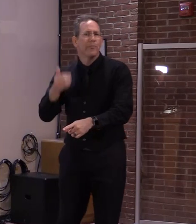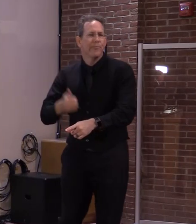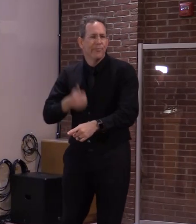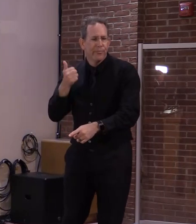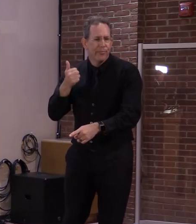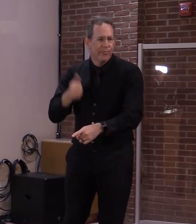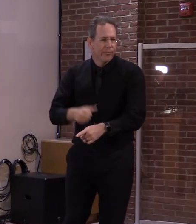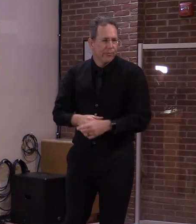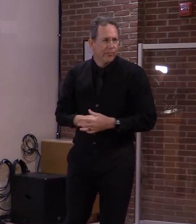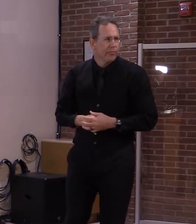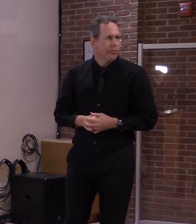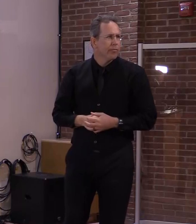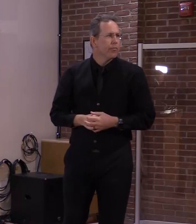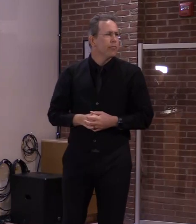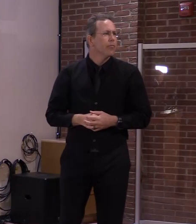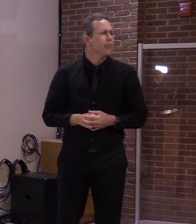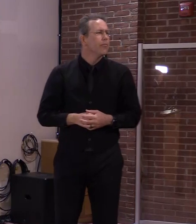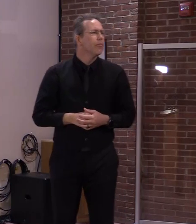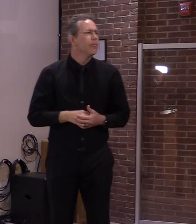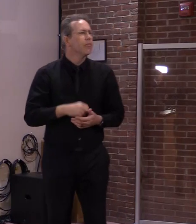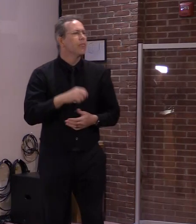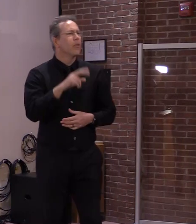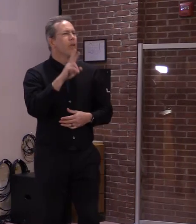Michael, BT Digger.